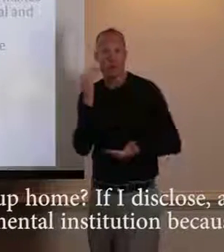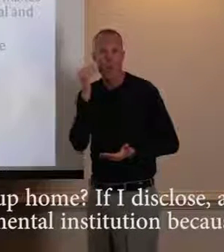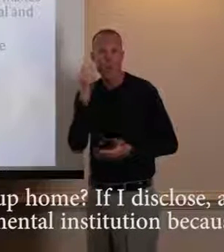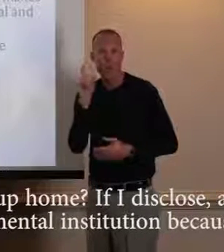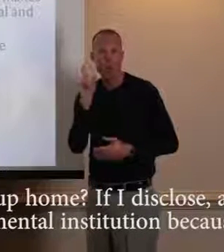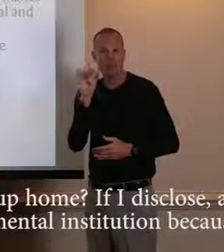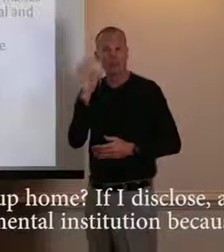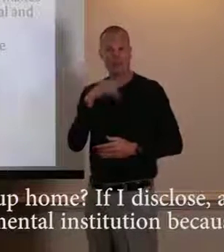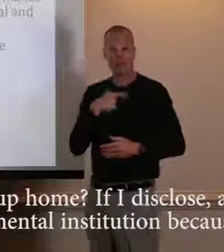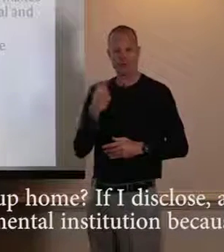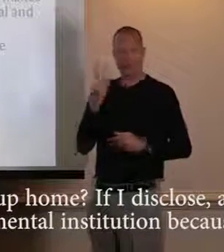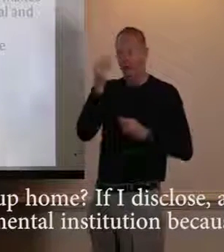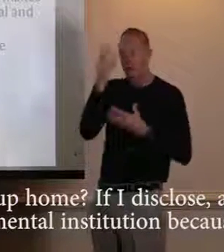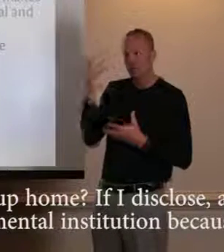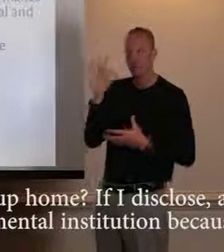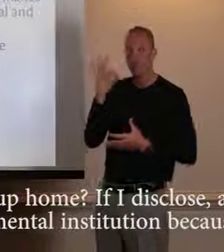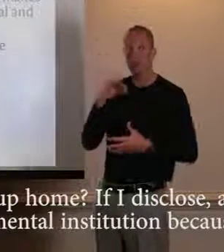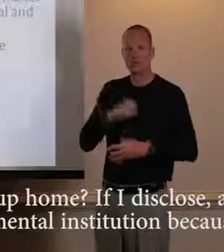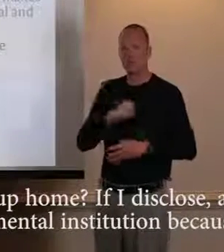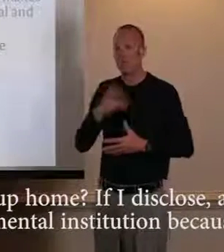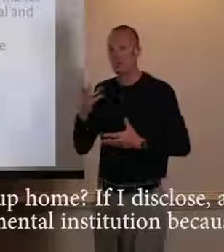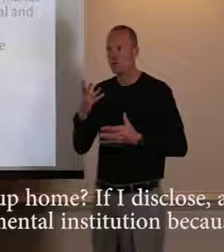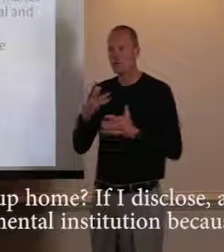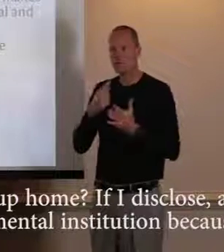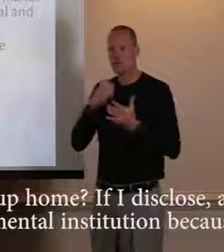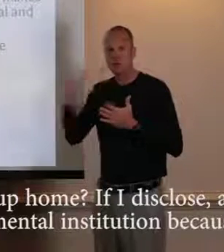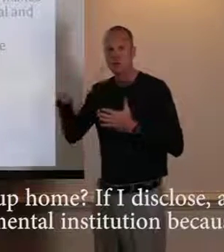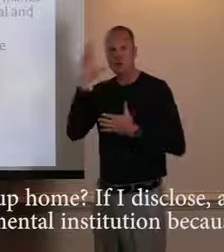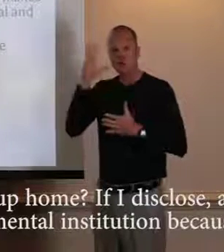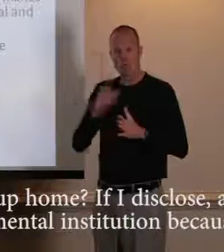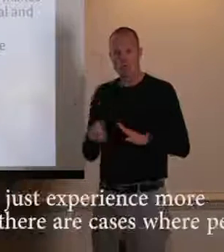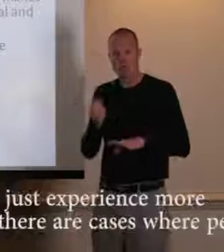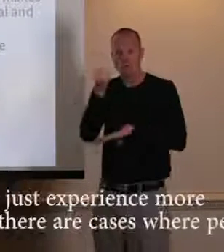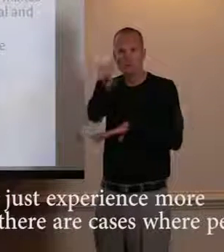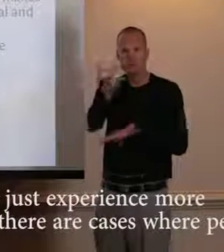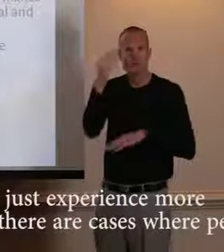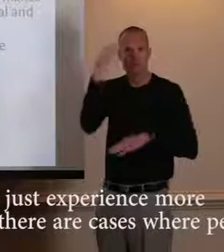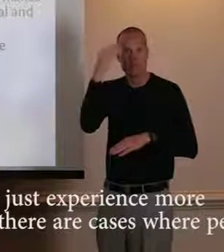I disclose? Are people going to put me in a mental institution because they think I'm crazy?